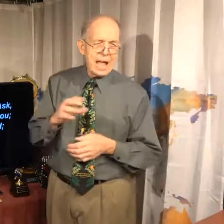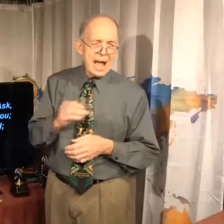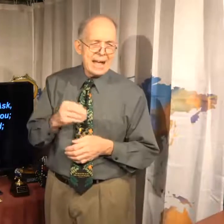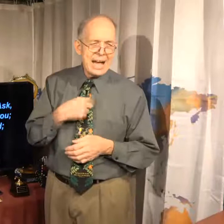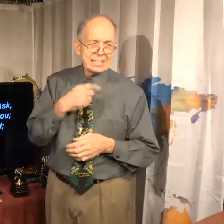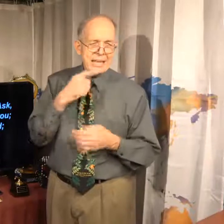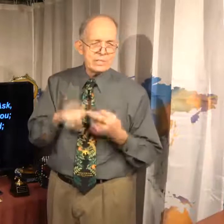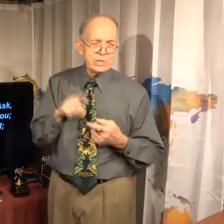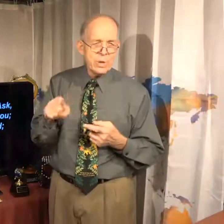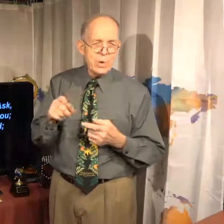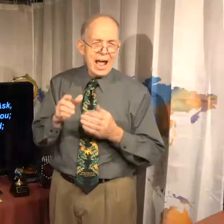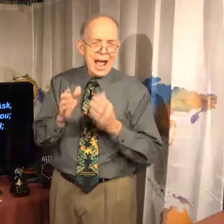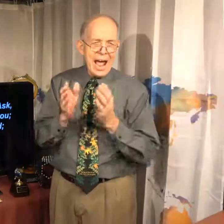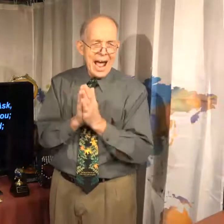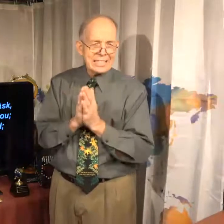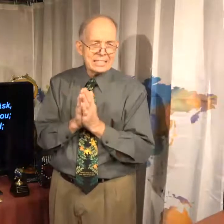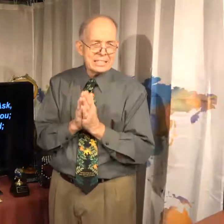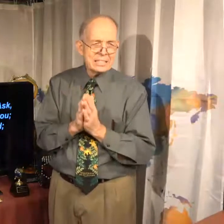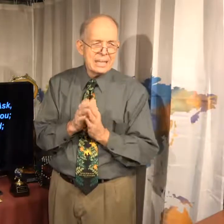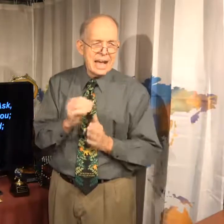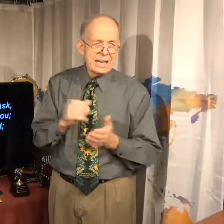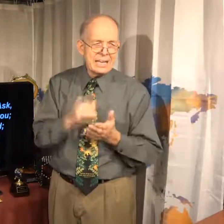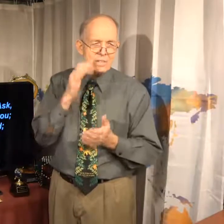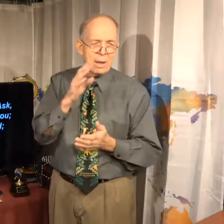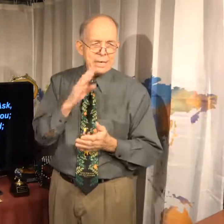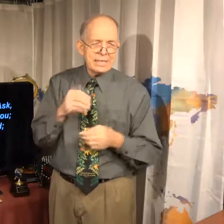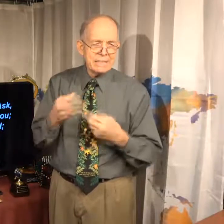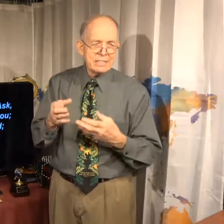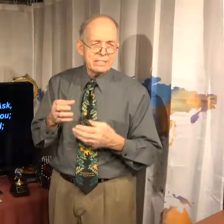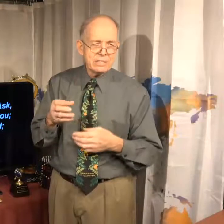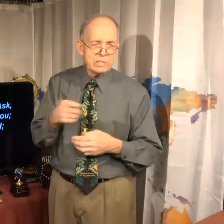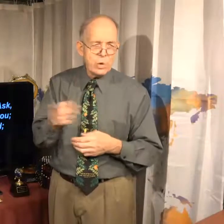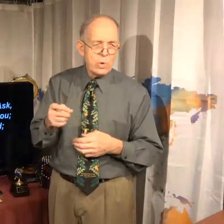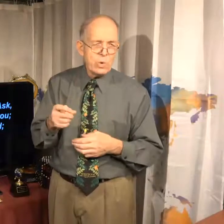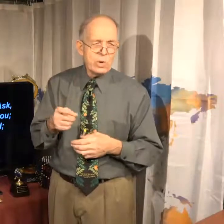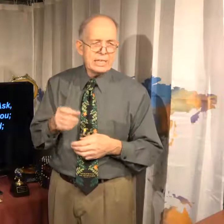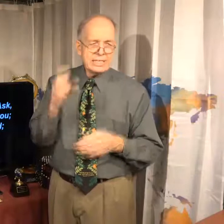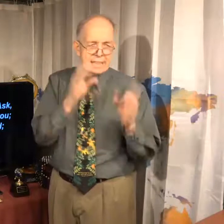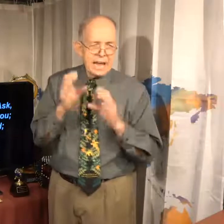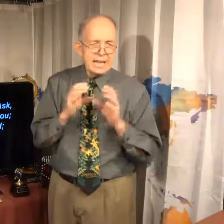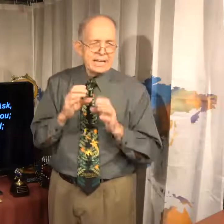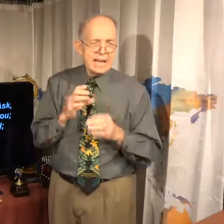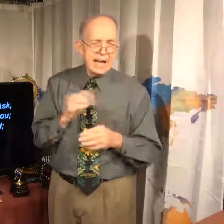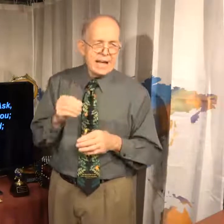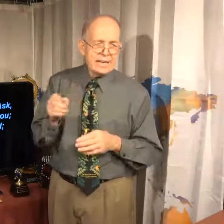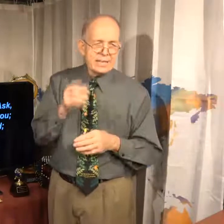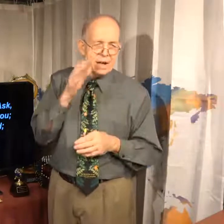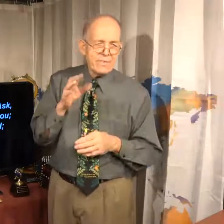And I said to you, ask, and you shall be given you. Seek, and you shall